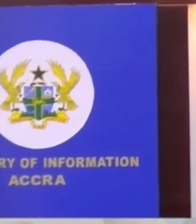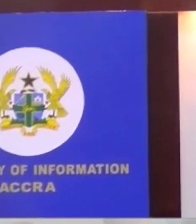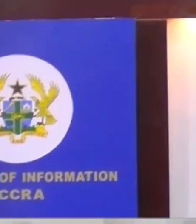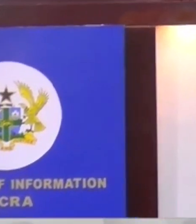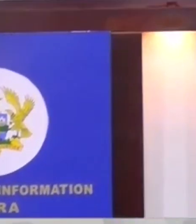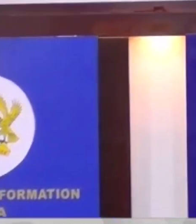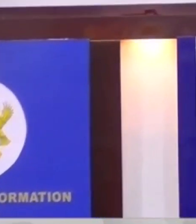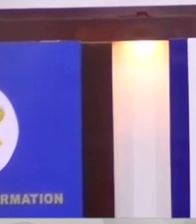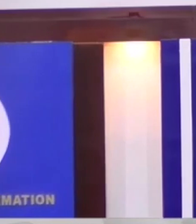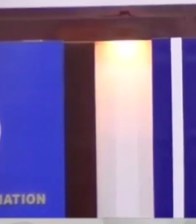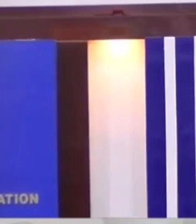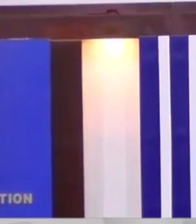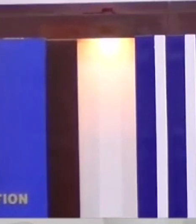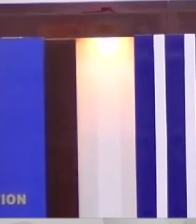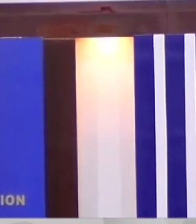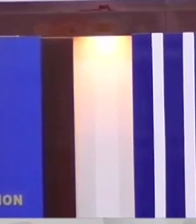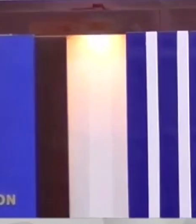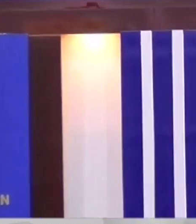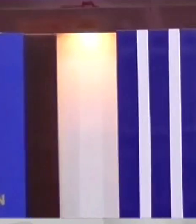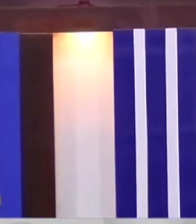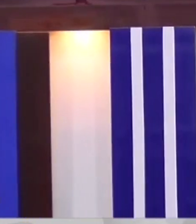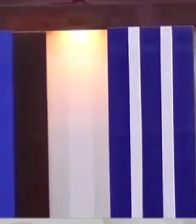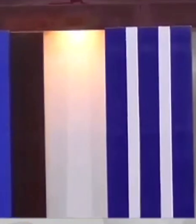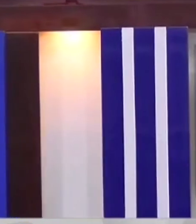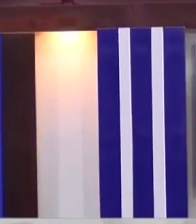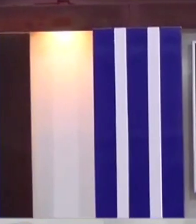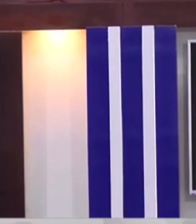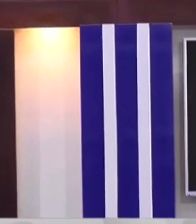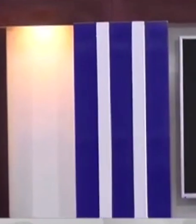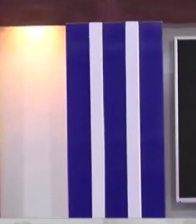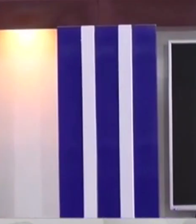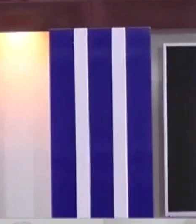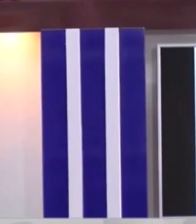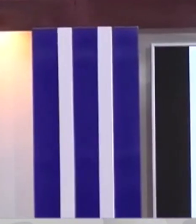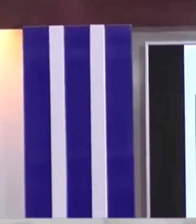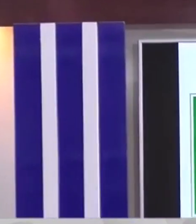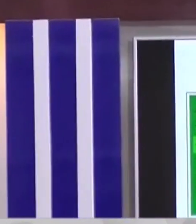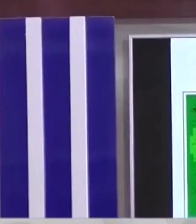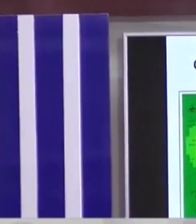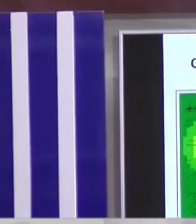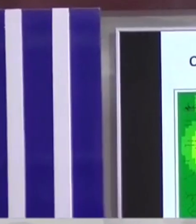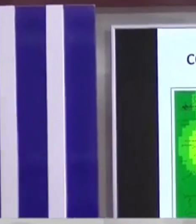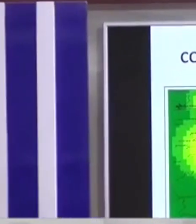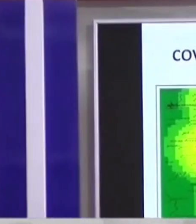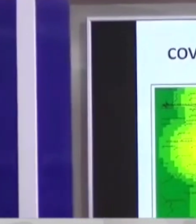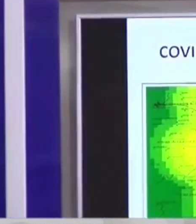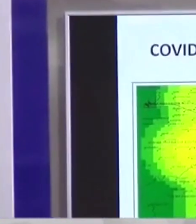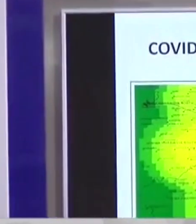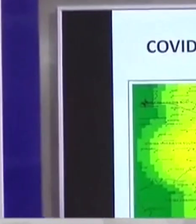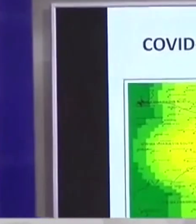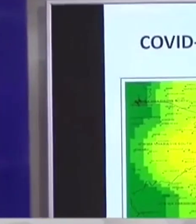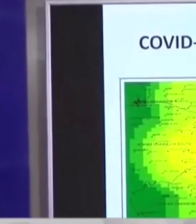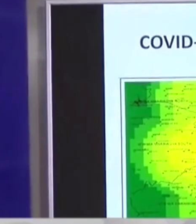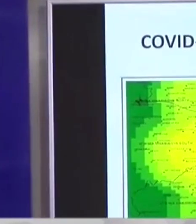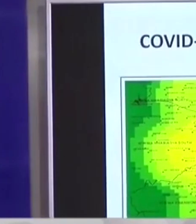Kumasi municipality and metropolis itself, where we had a significant number of cases. But